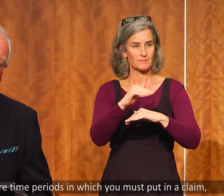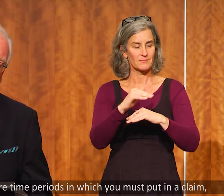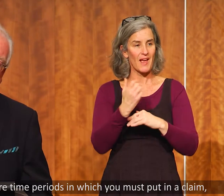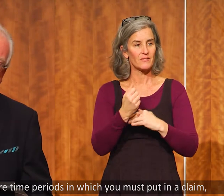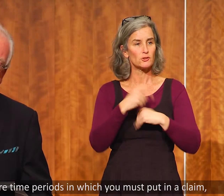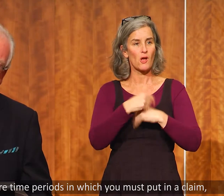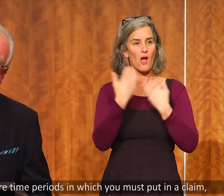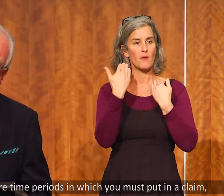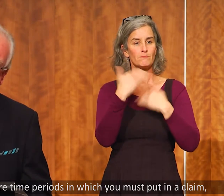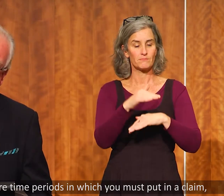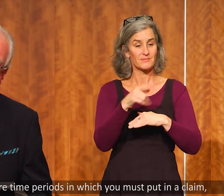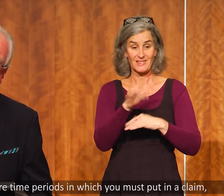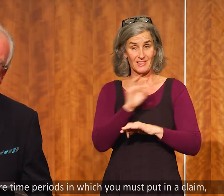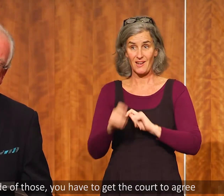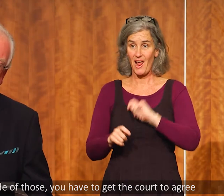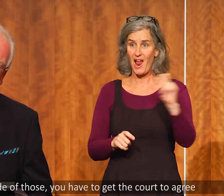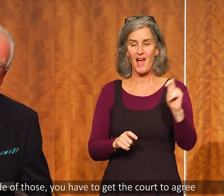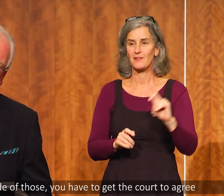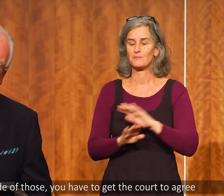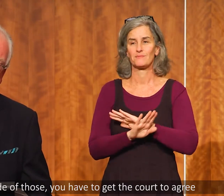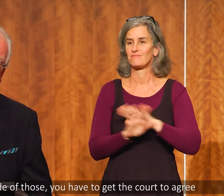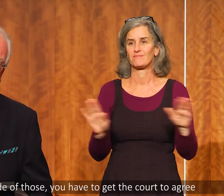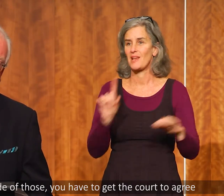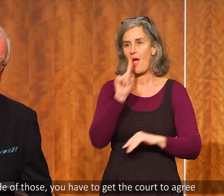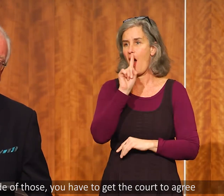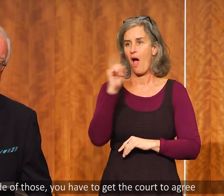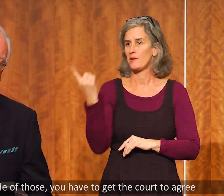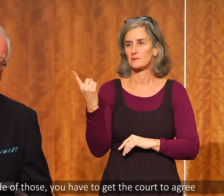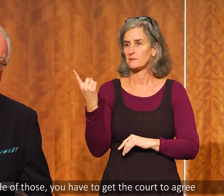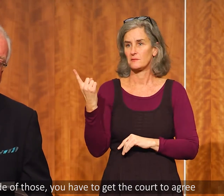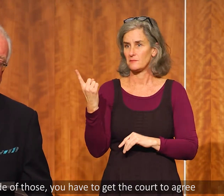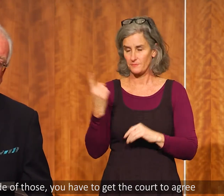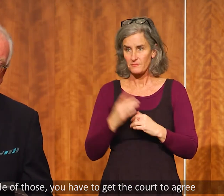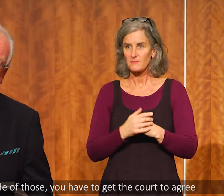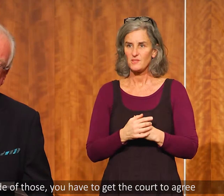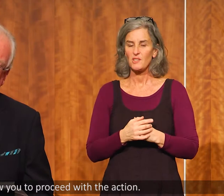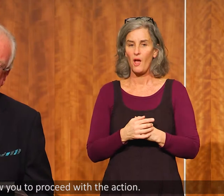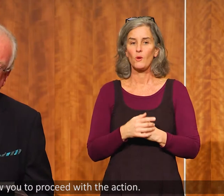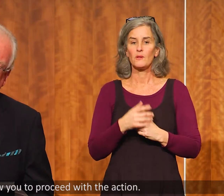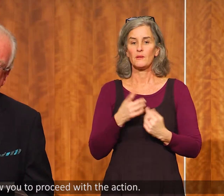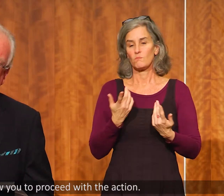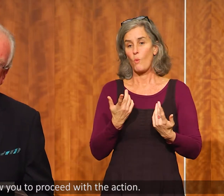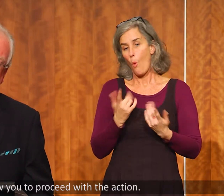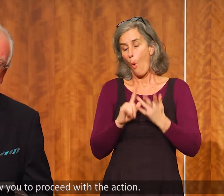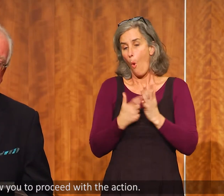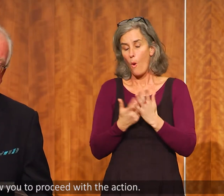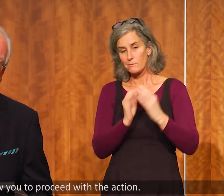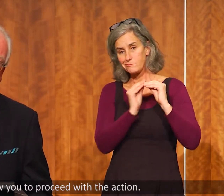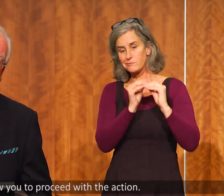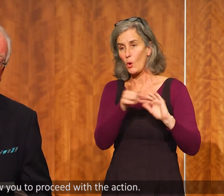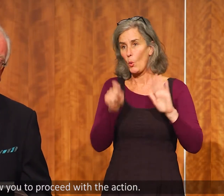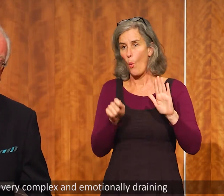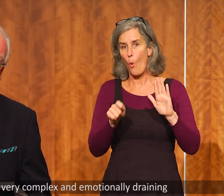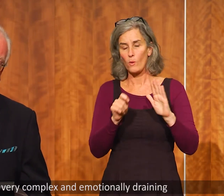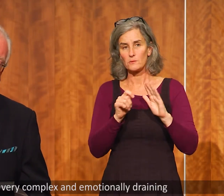periods within which you must put a claim, and if you're outside of those, you have to get the court to agree to allow you to proceed with the